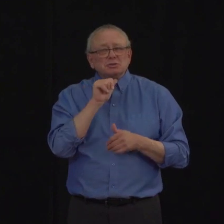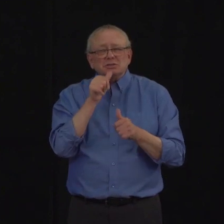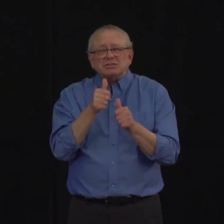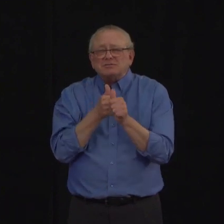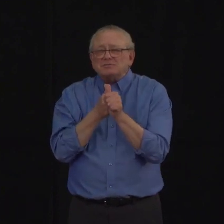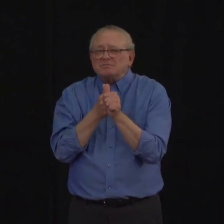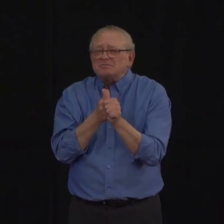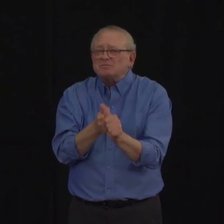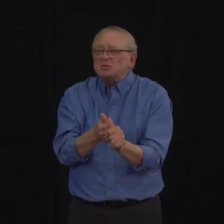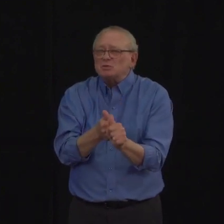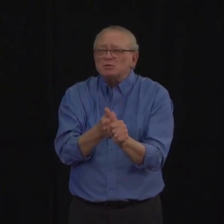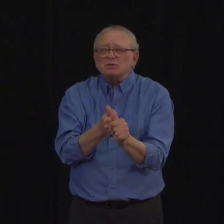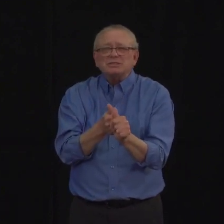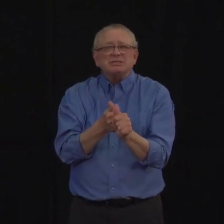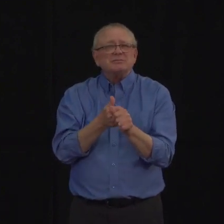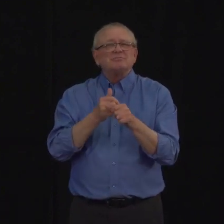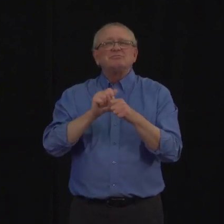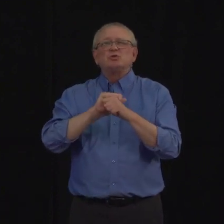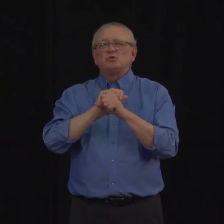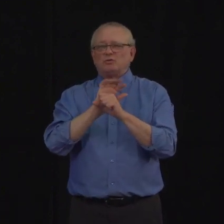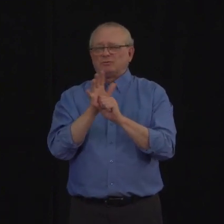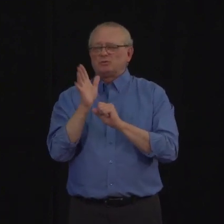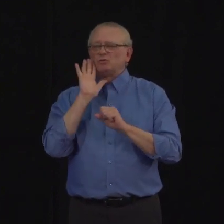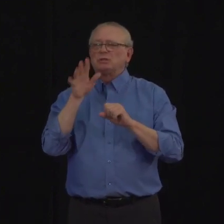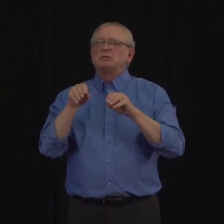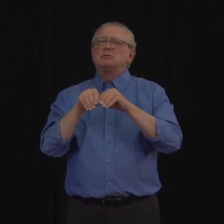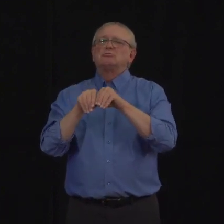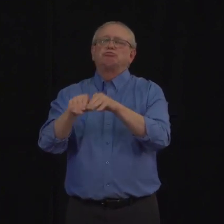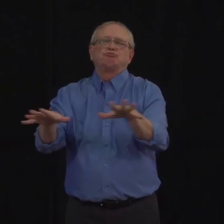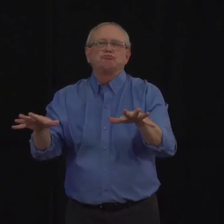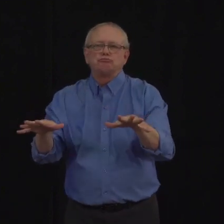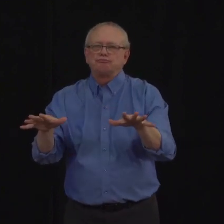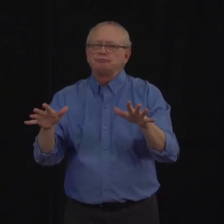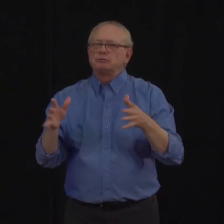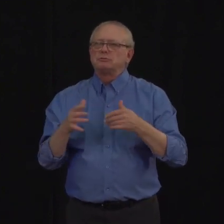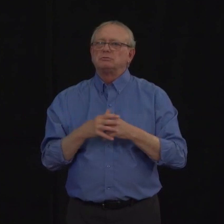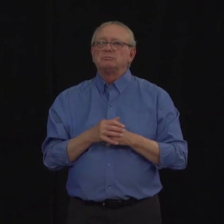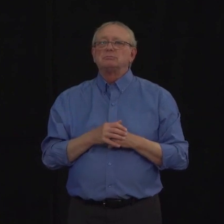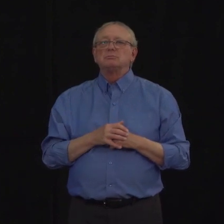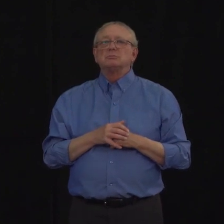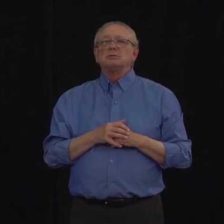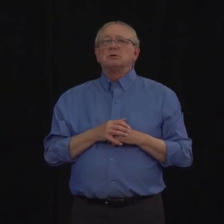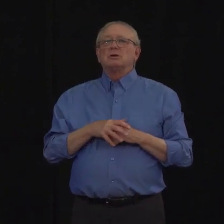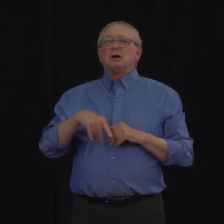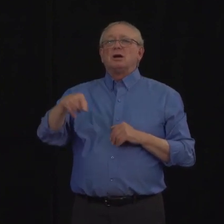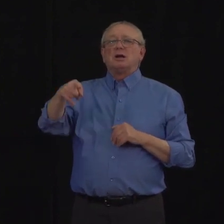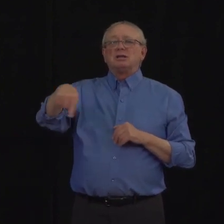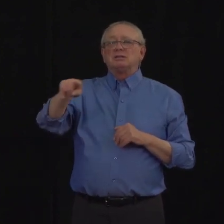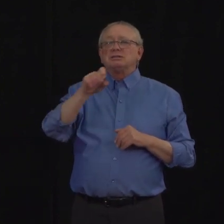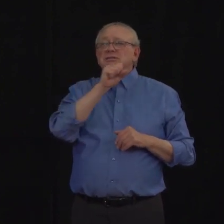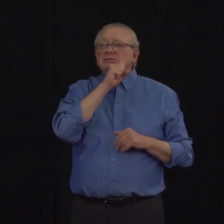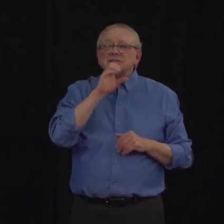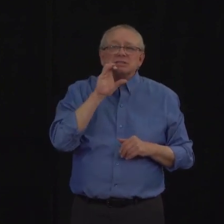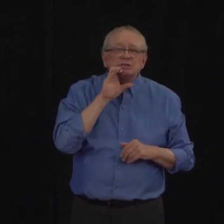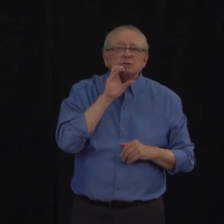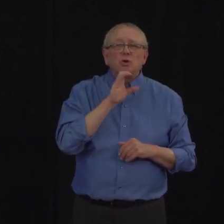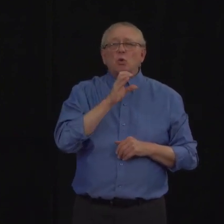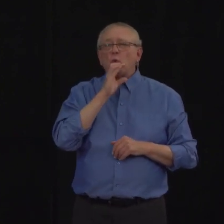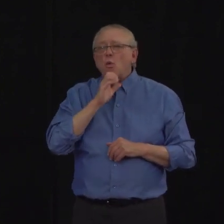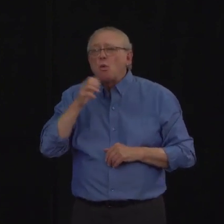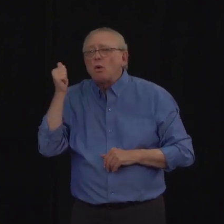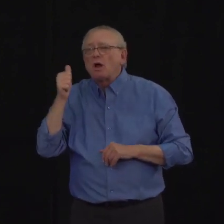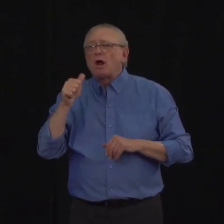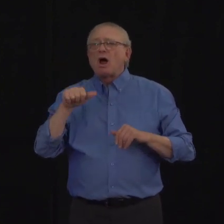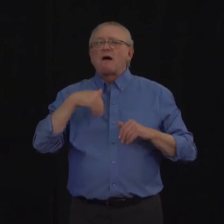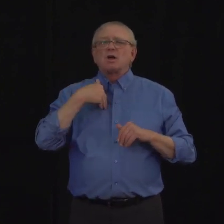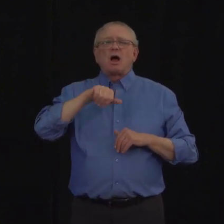who are older and with chronic medical conditions have the highest risk of death, there certainly can be severe outcomes for those